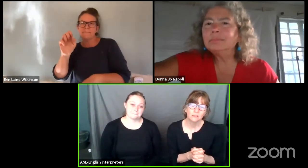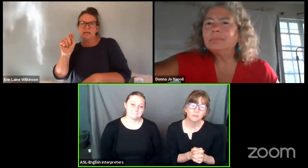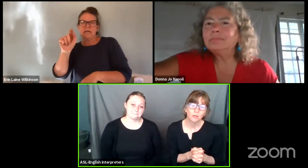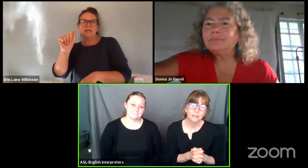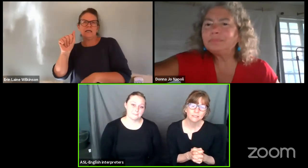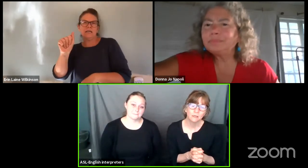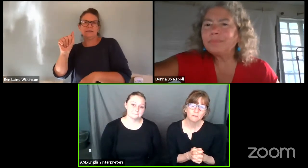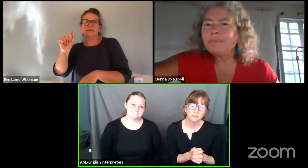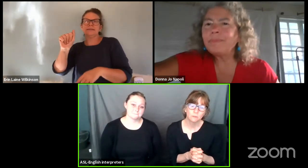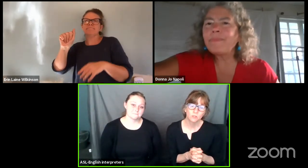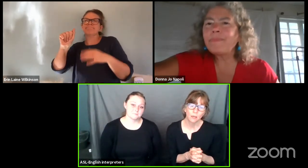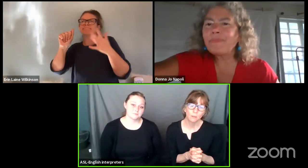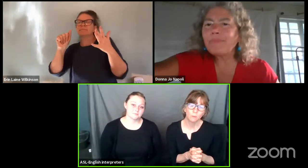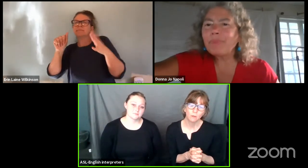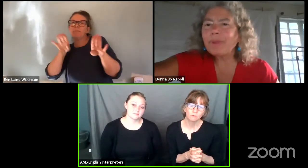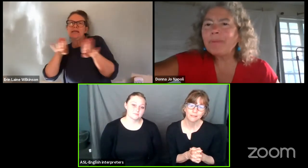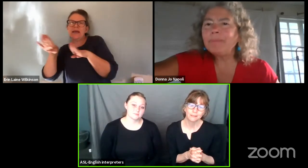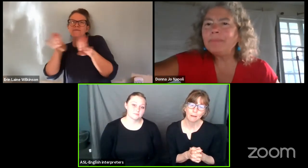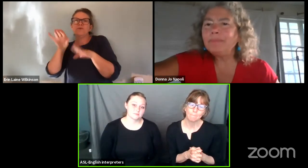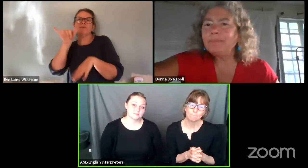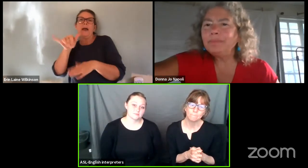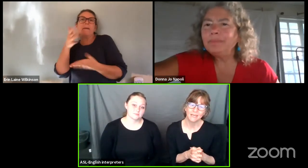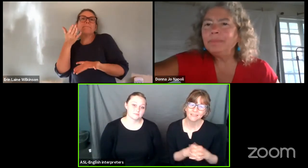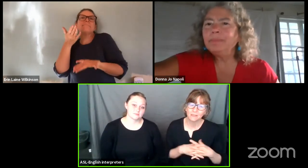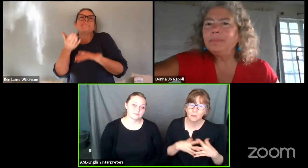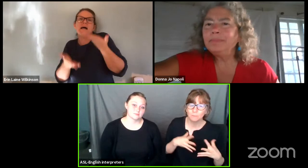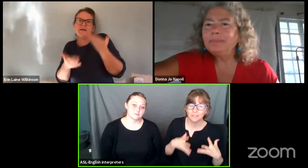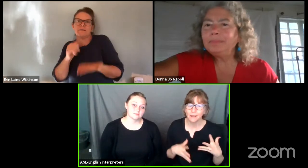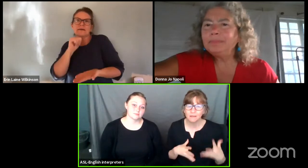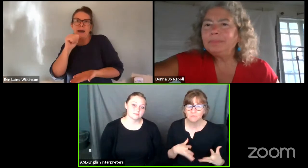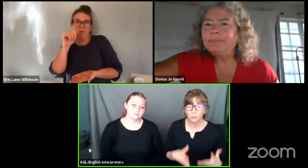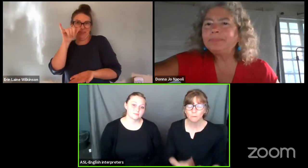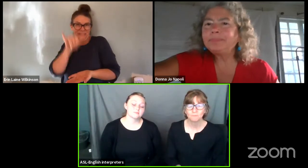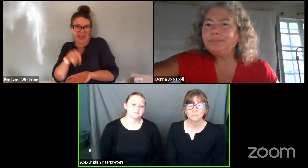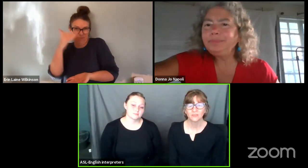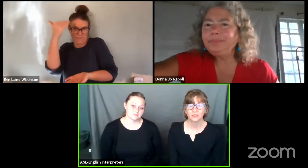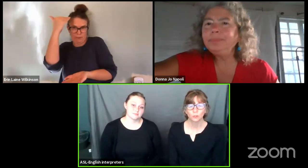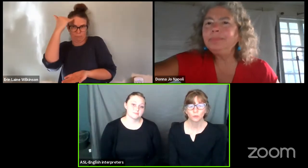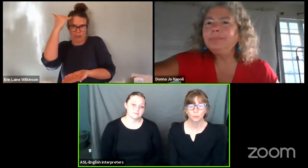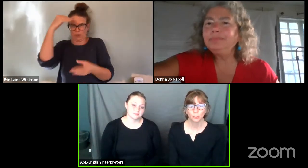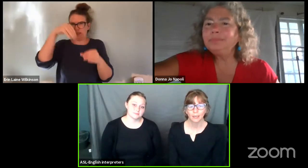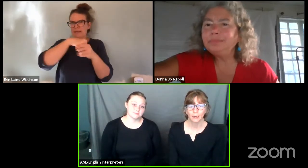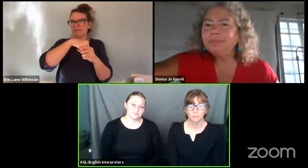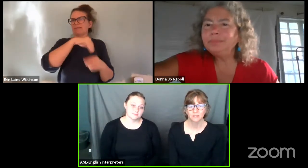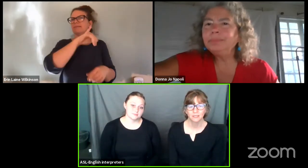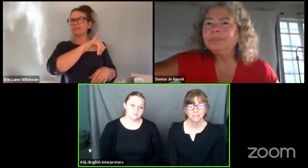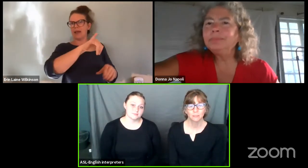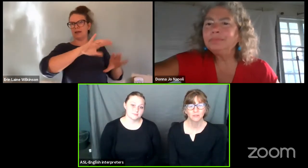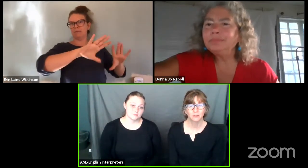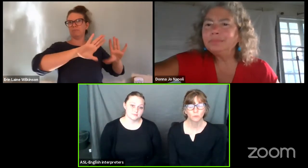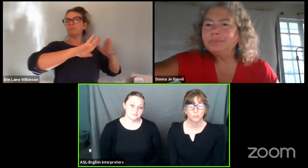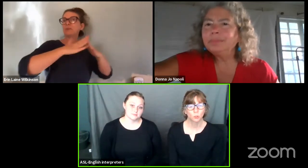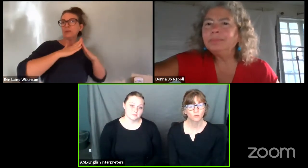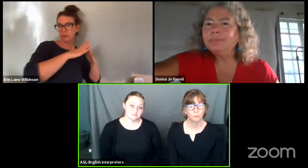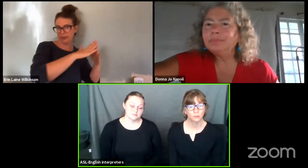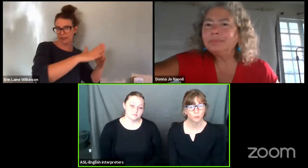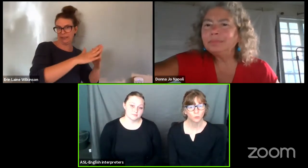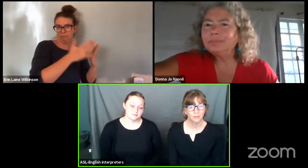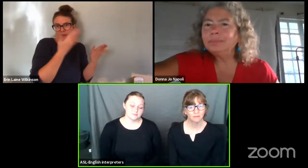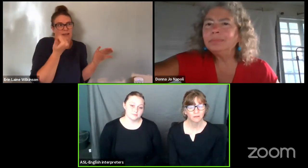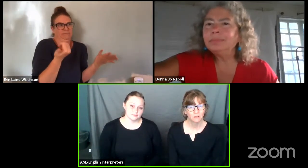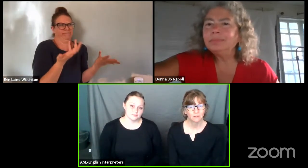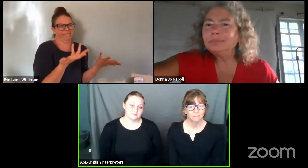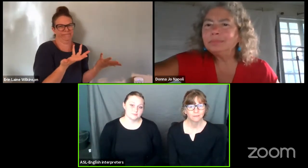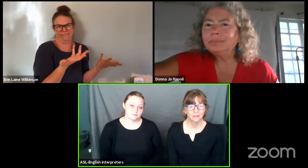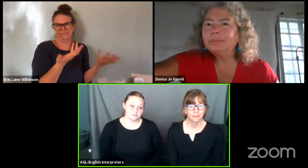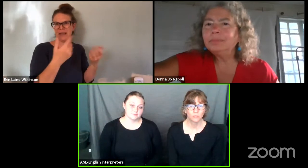I'm trying to give you an idea of some type of like a meta behavior that could perhaps, something that we're so familiar